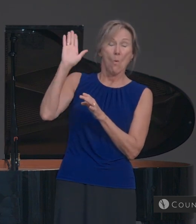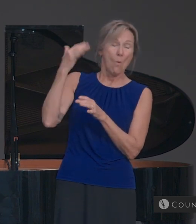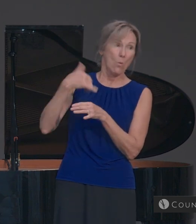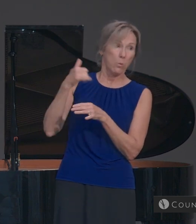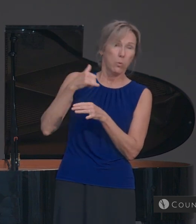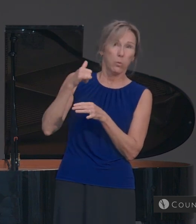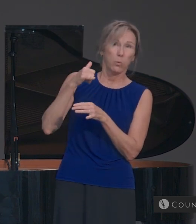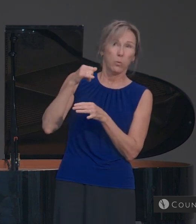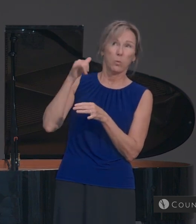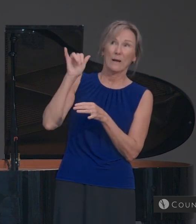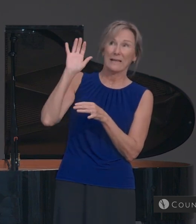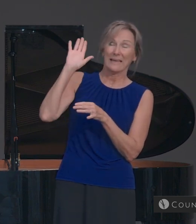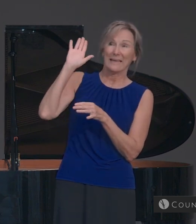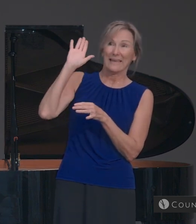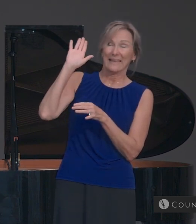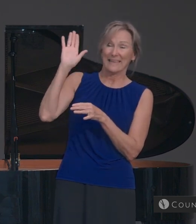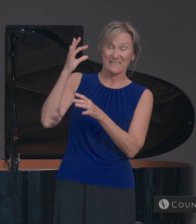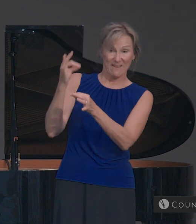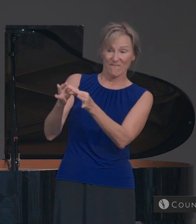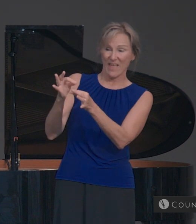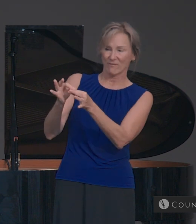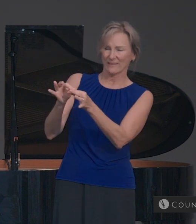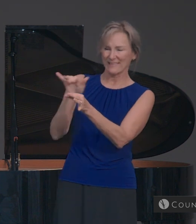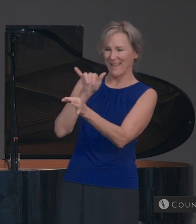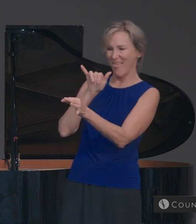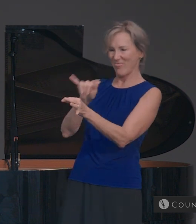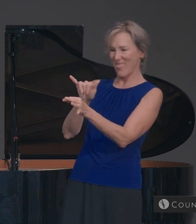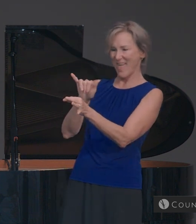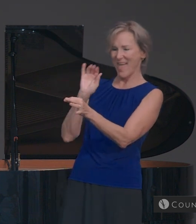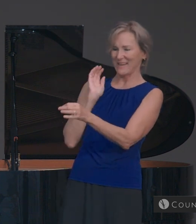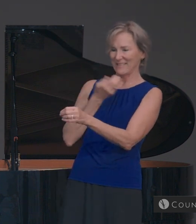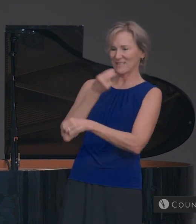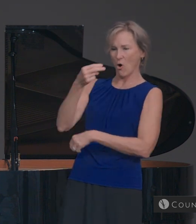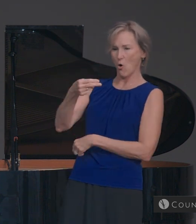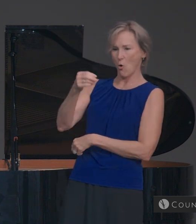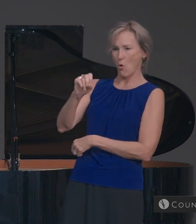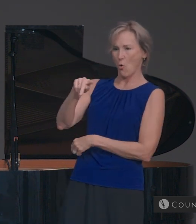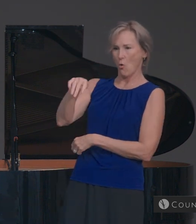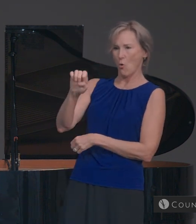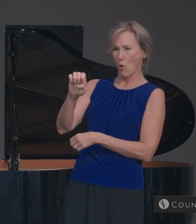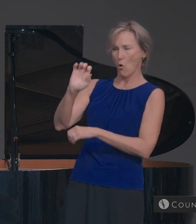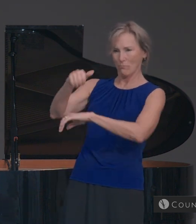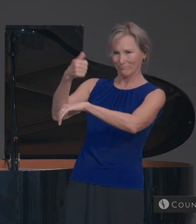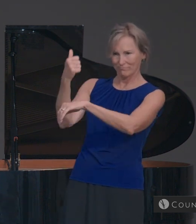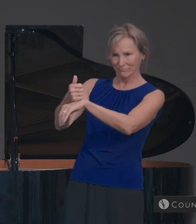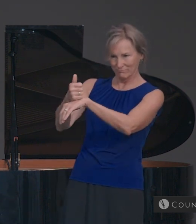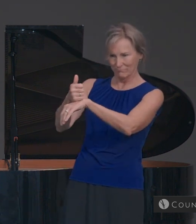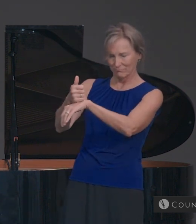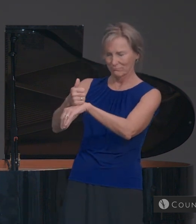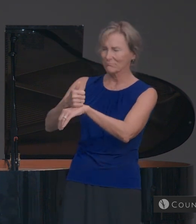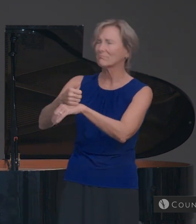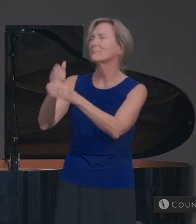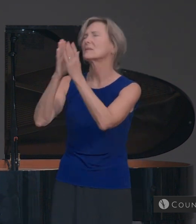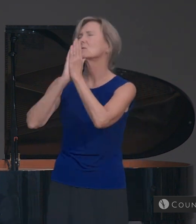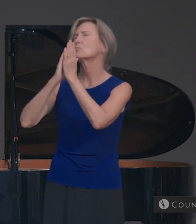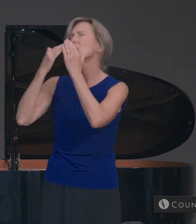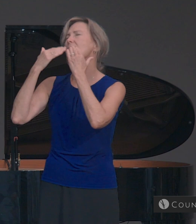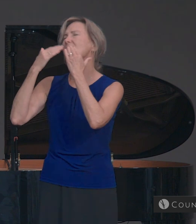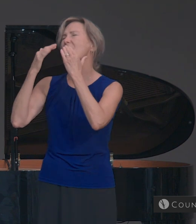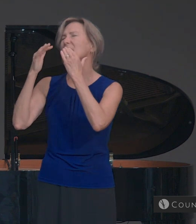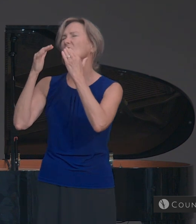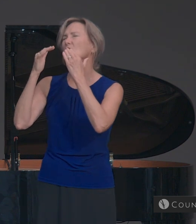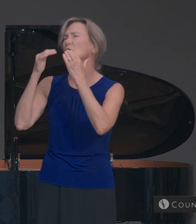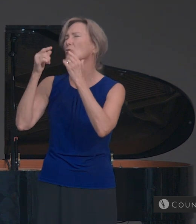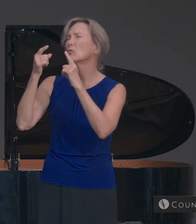hope. Don't leave without knowing that for sure. Let's pray. Lord, thank you so much for this great truth found in your